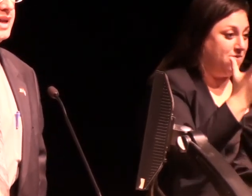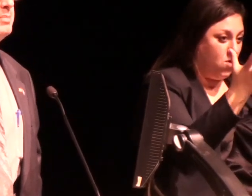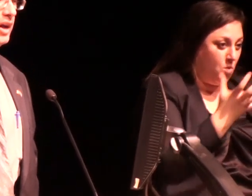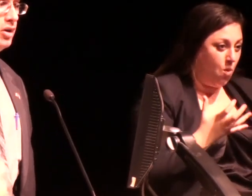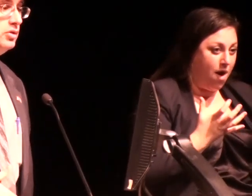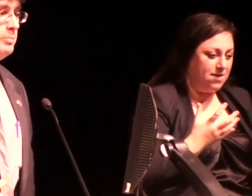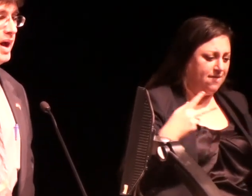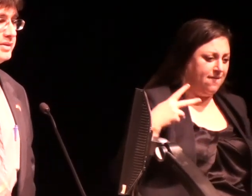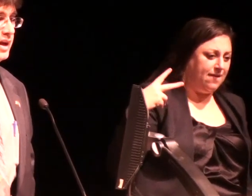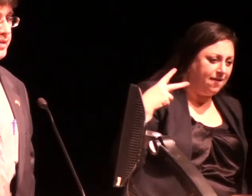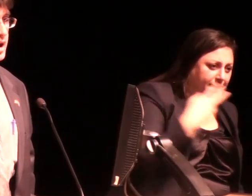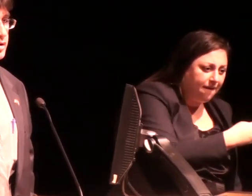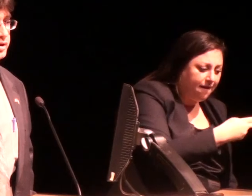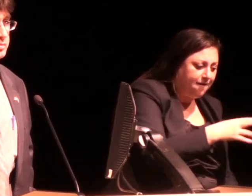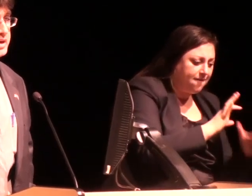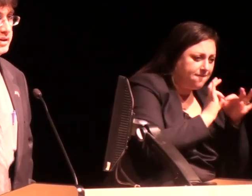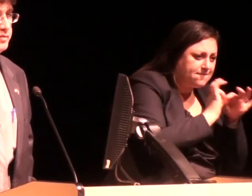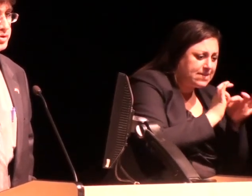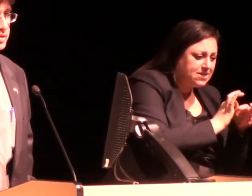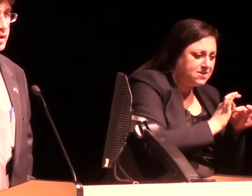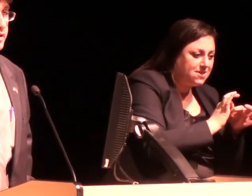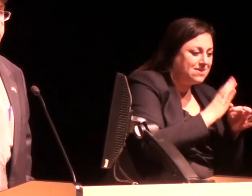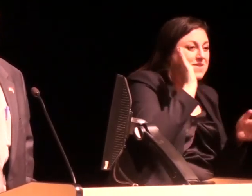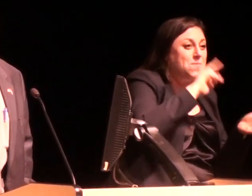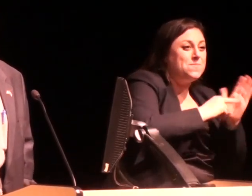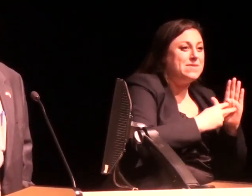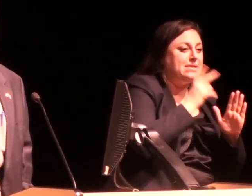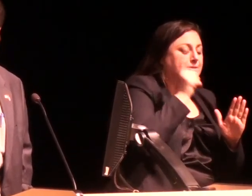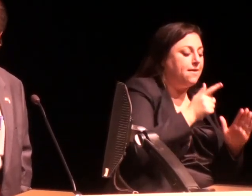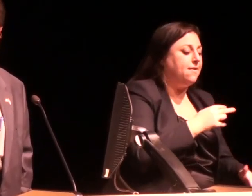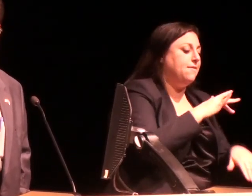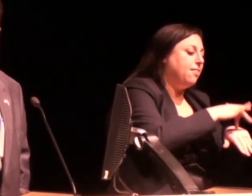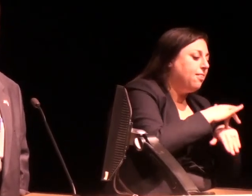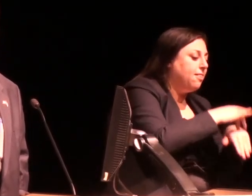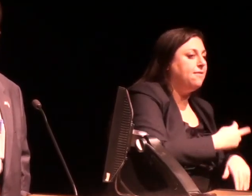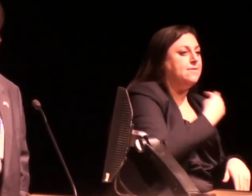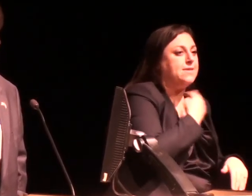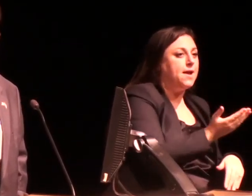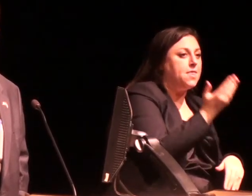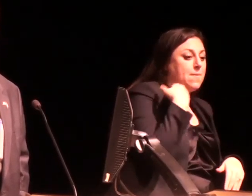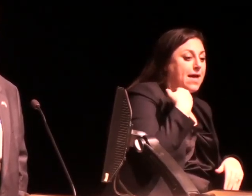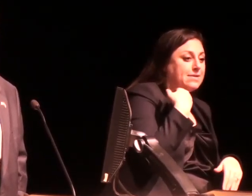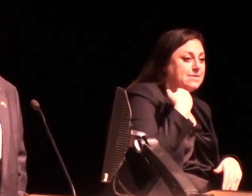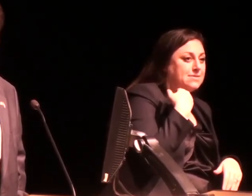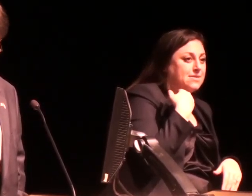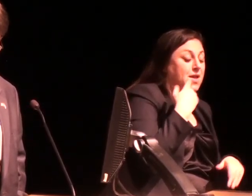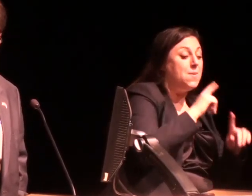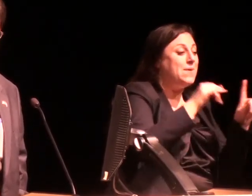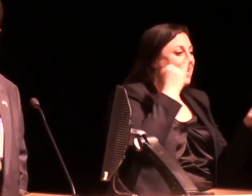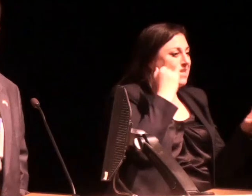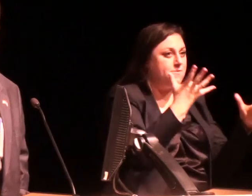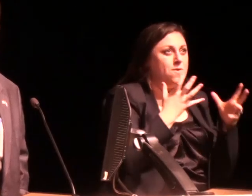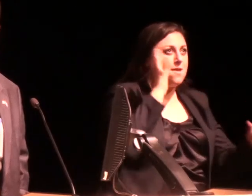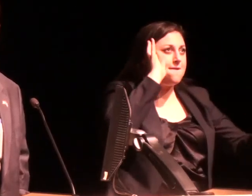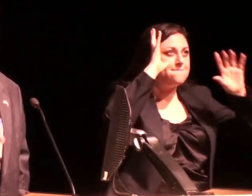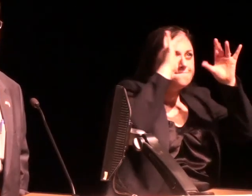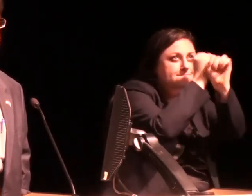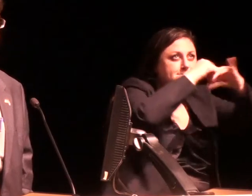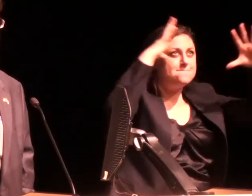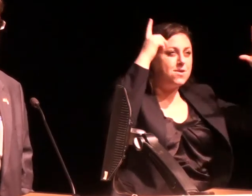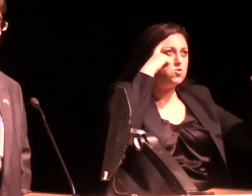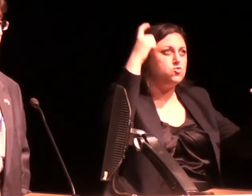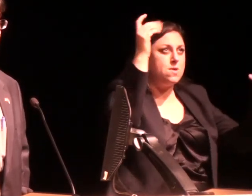relations, they belong to the past and they are going to miss the future. For those who want to create real opportunities and want to dream about the future,